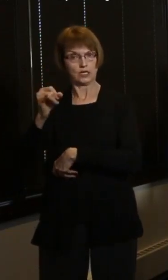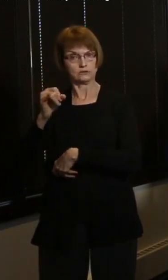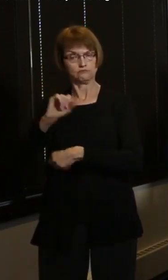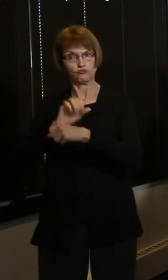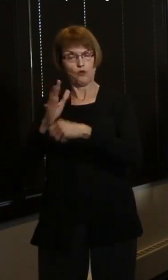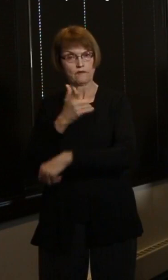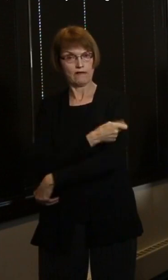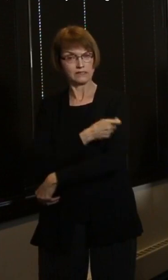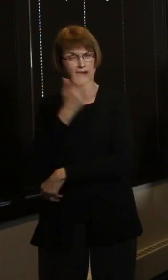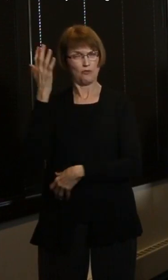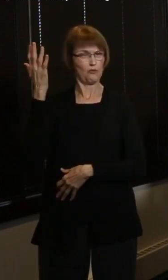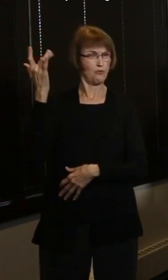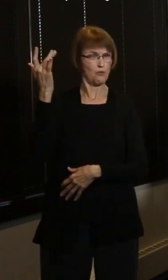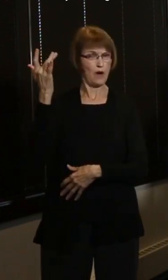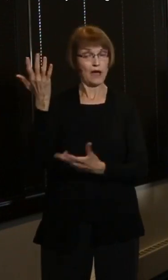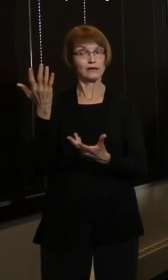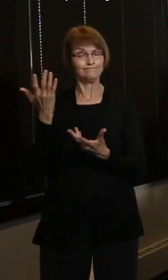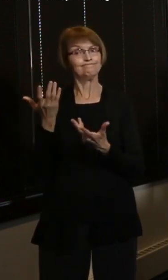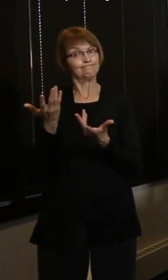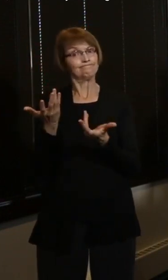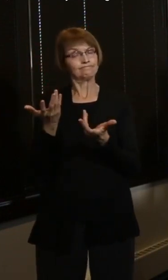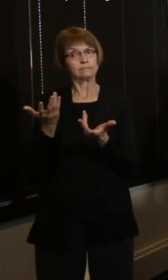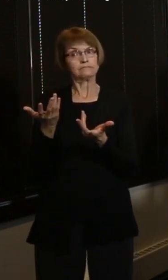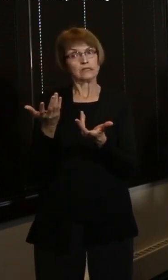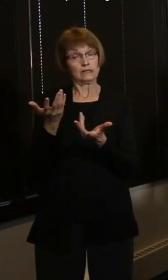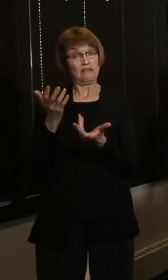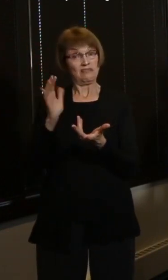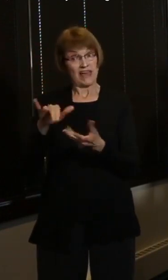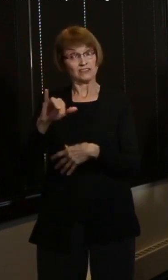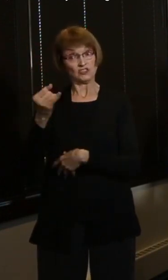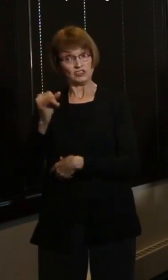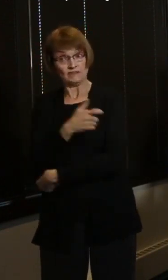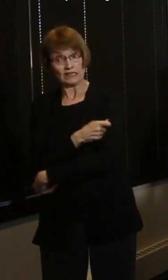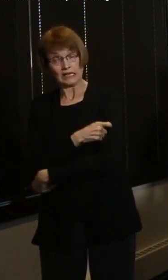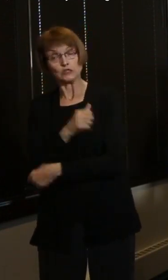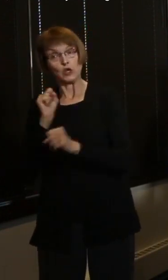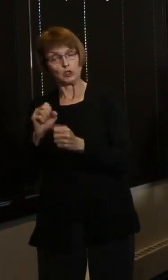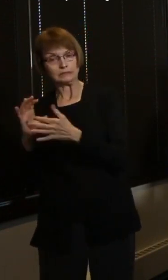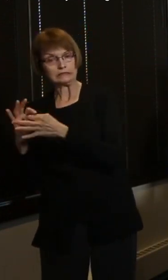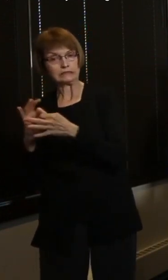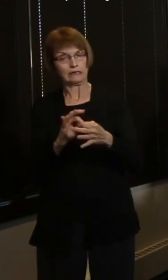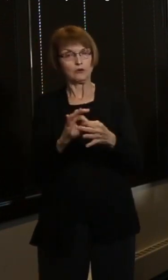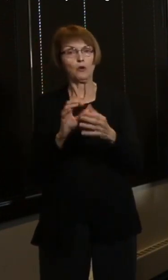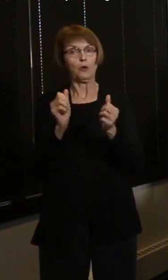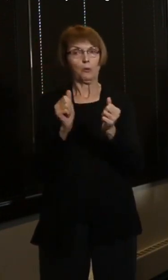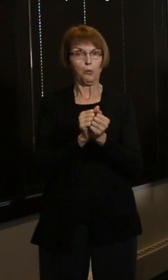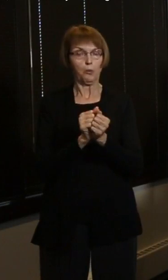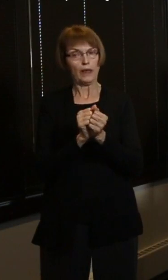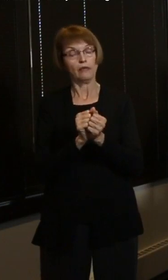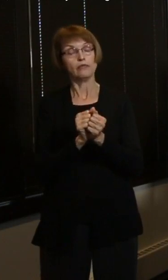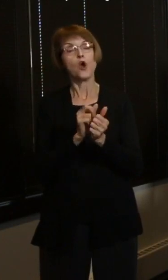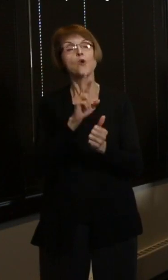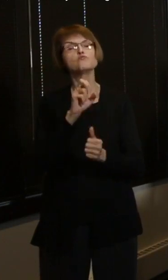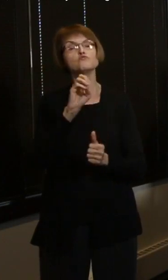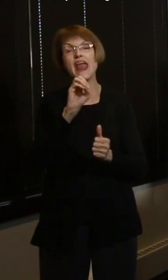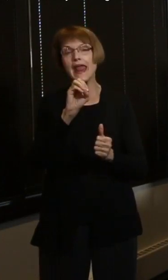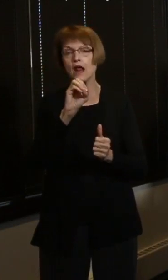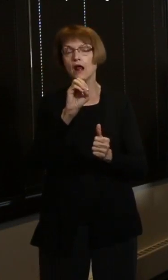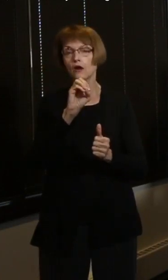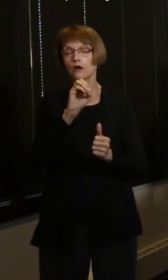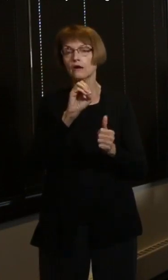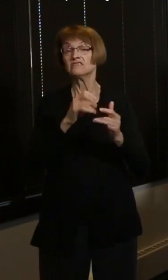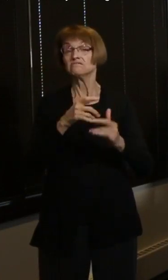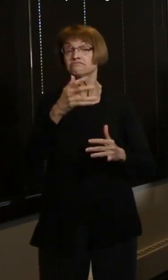vaccine because of concerns about potential connections between the vaccine and an extremely rare